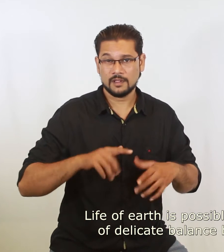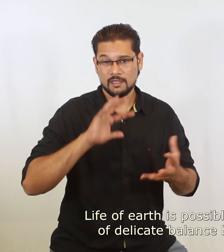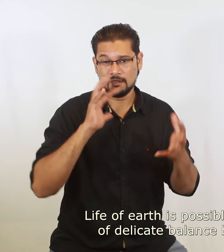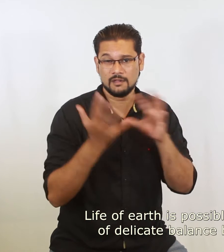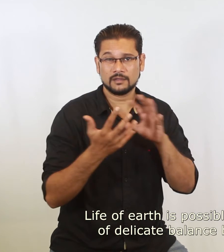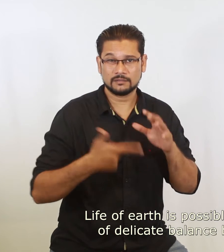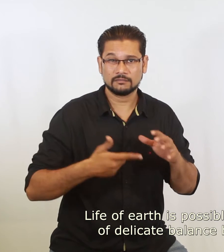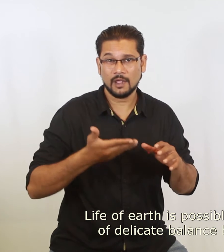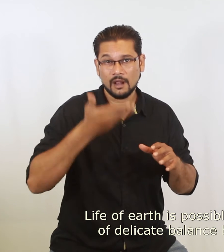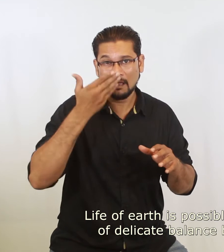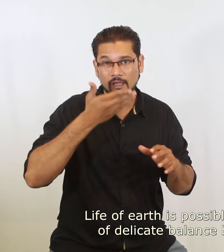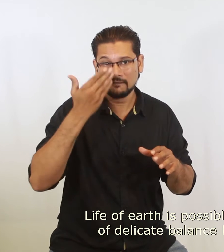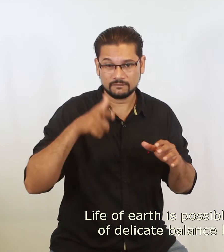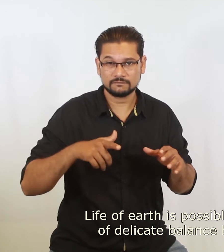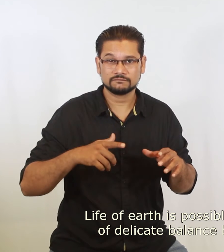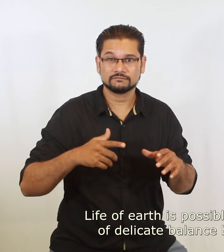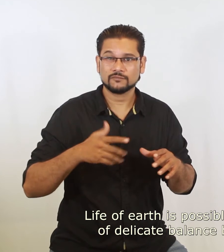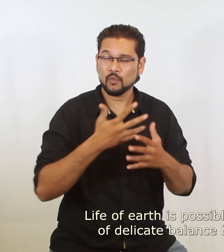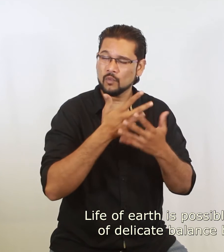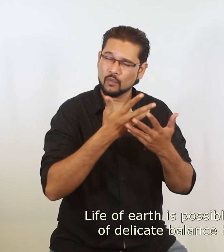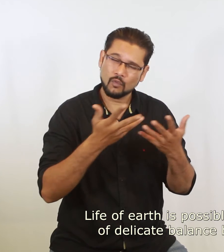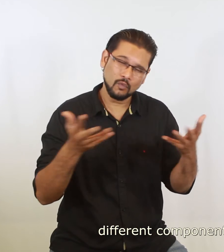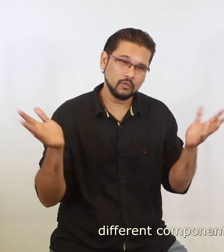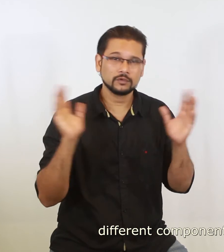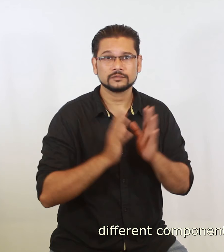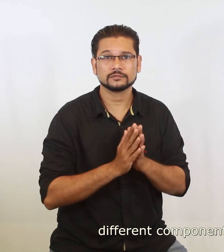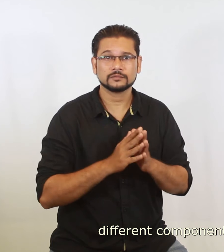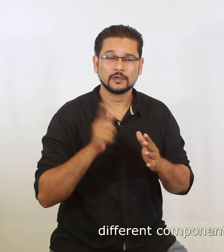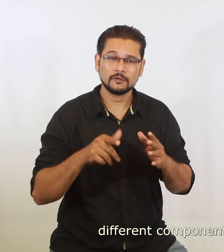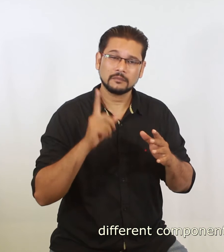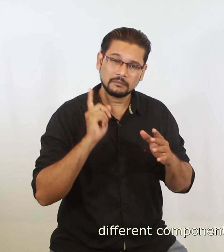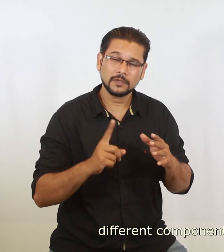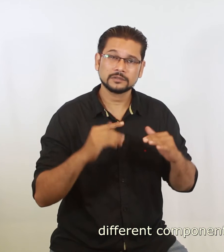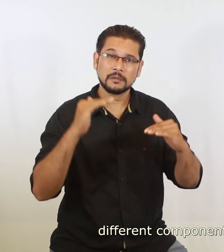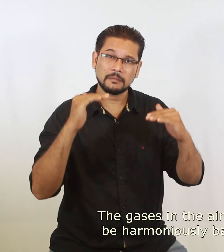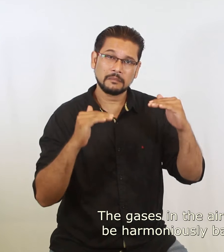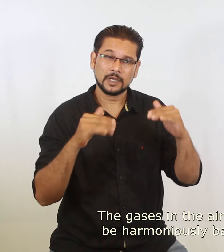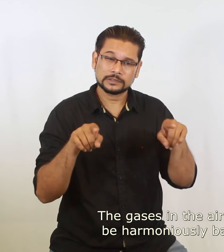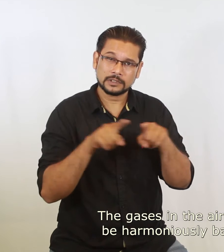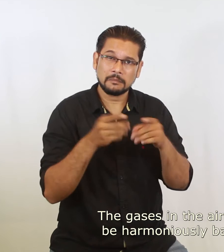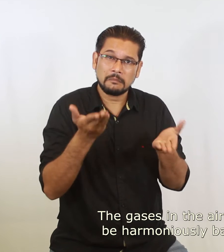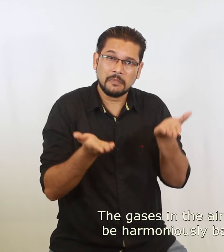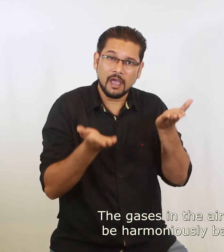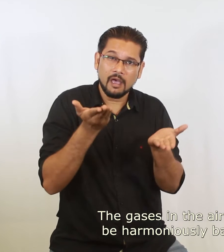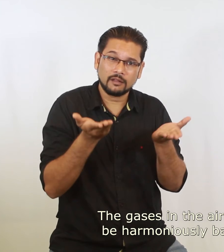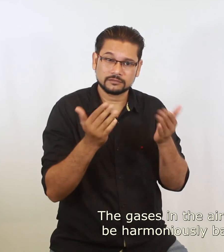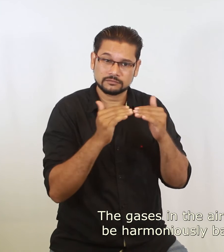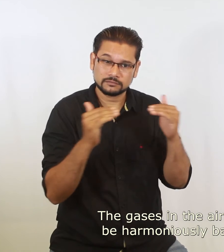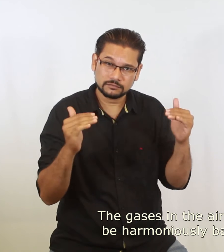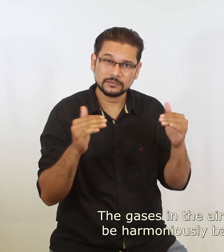Life on Earth is possible because of delicate balance between different components of air. The gases in the